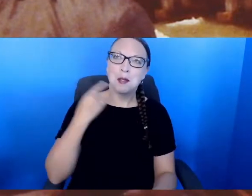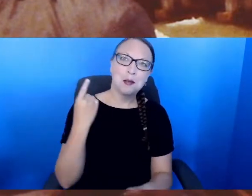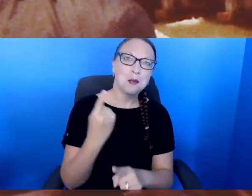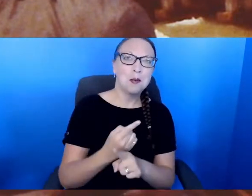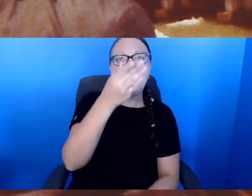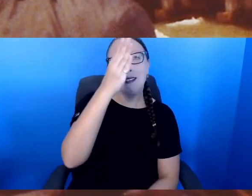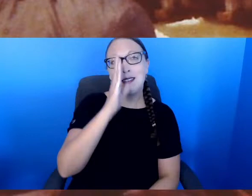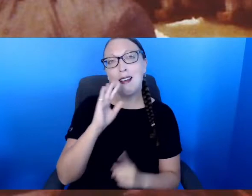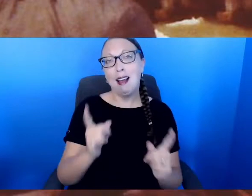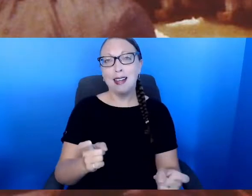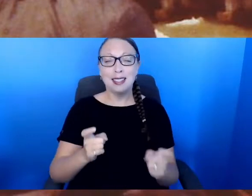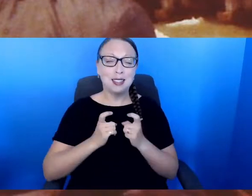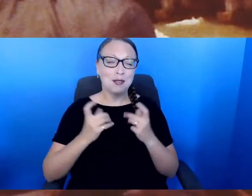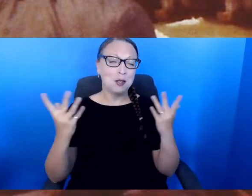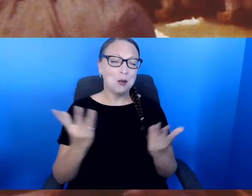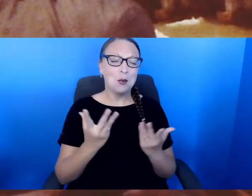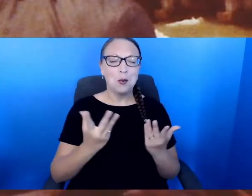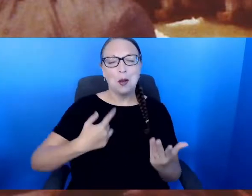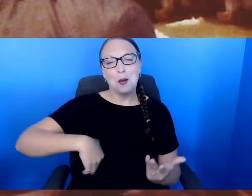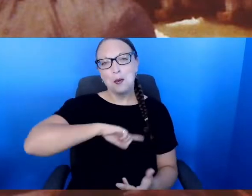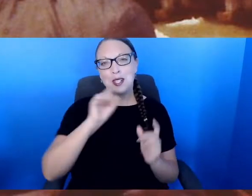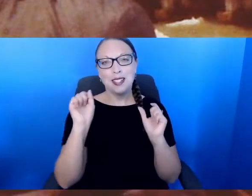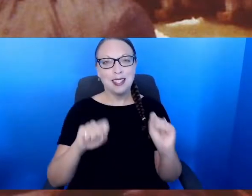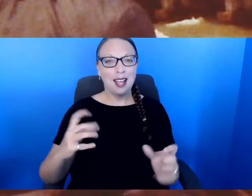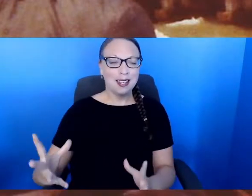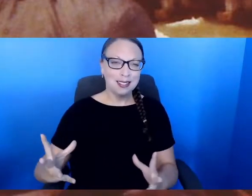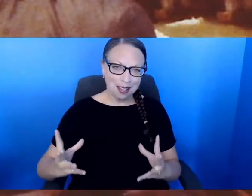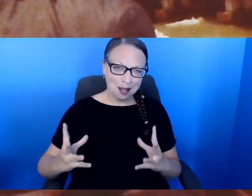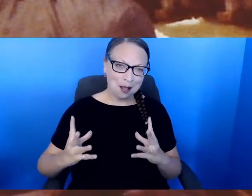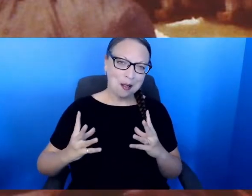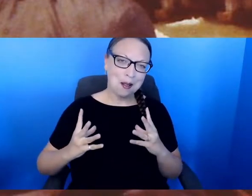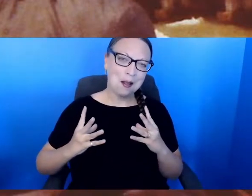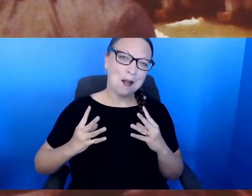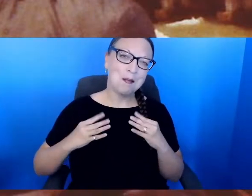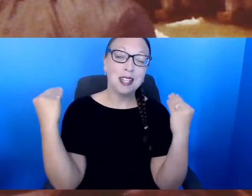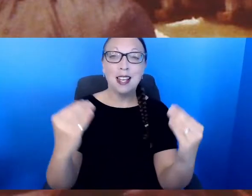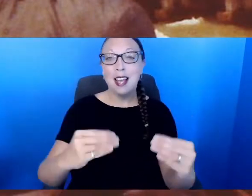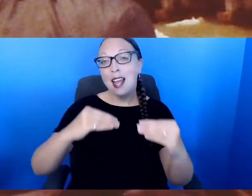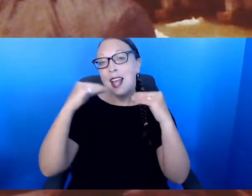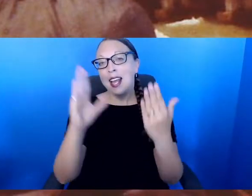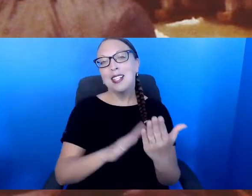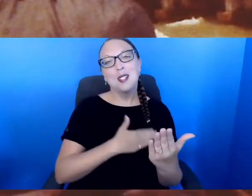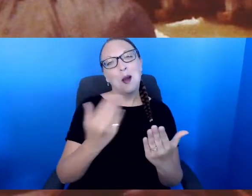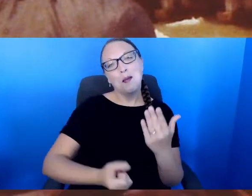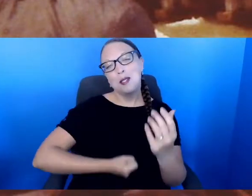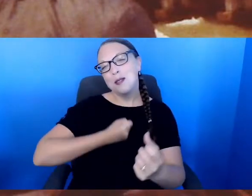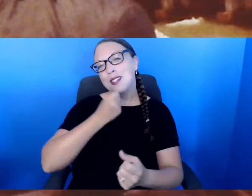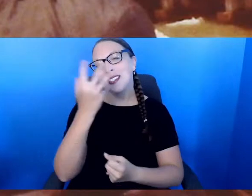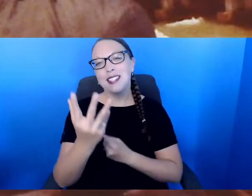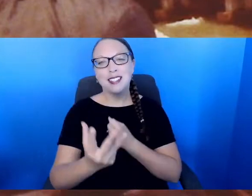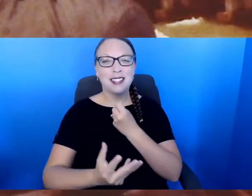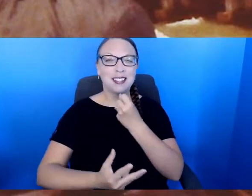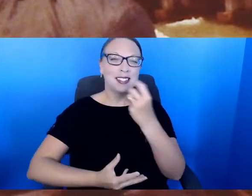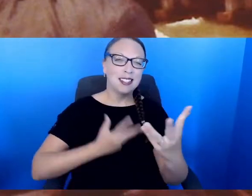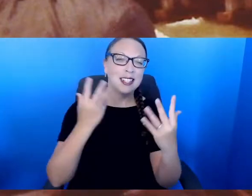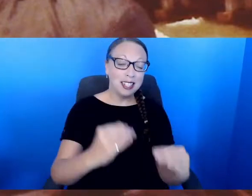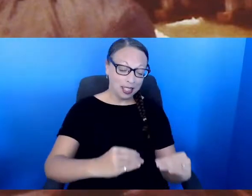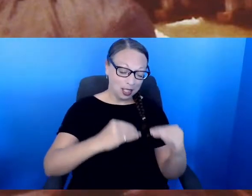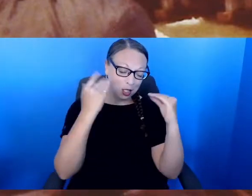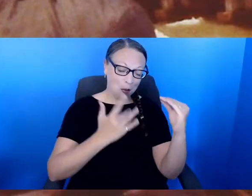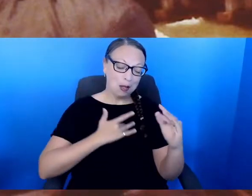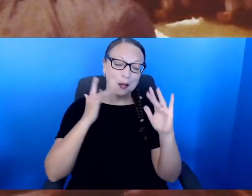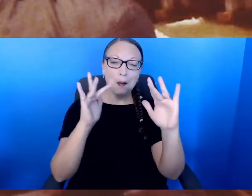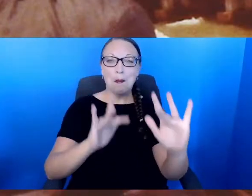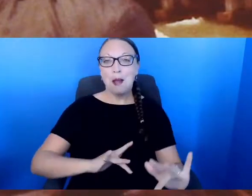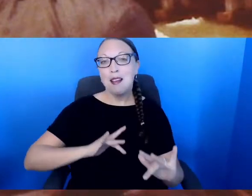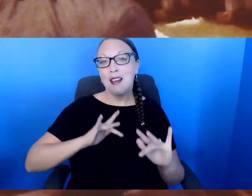gives what he knows we can bear. And he taught me to sing, and he taught me